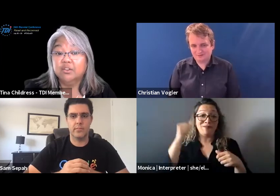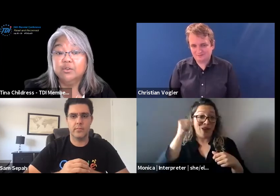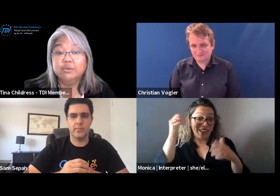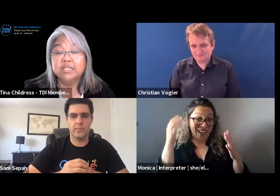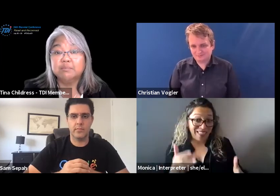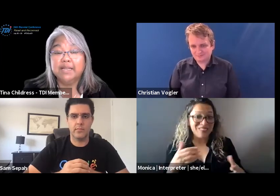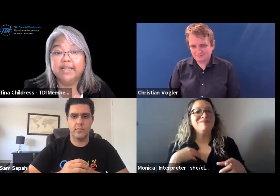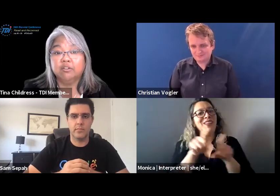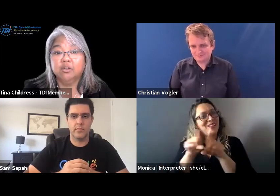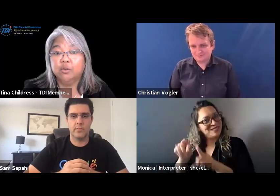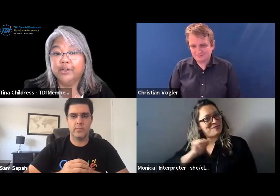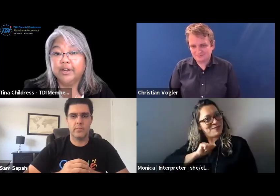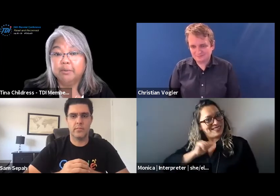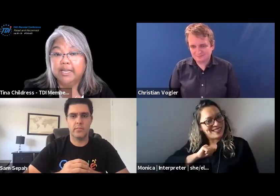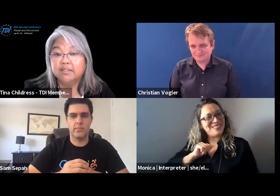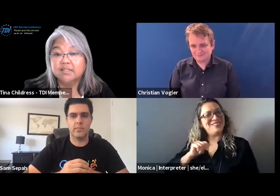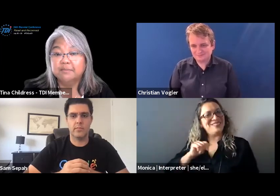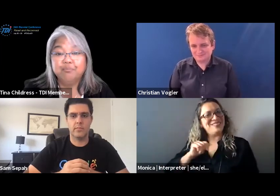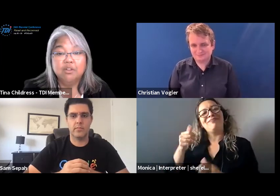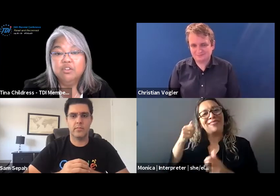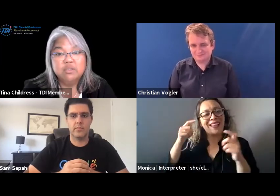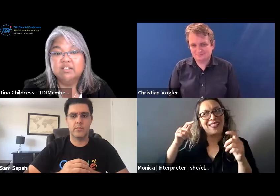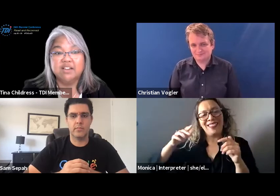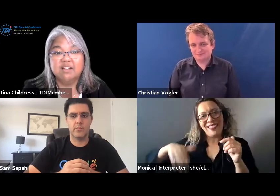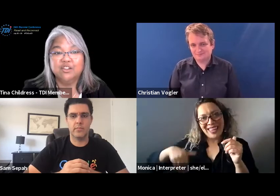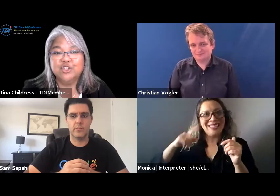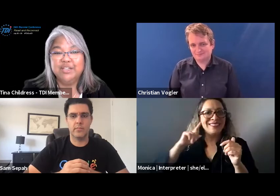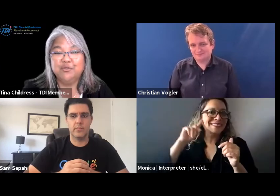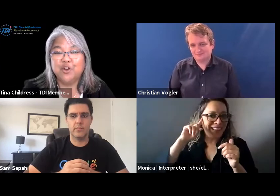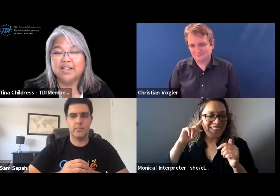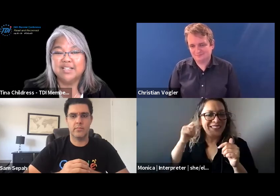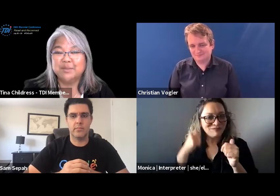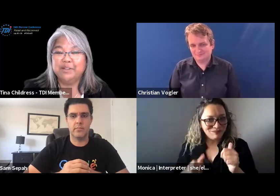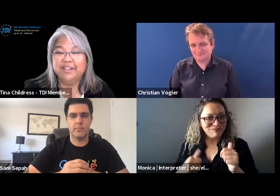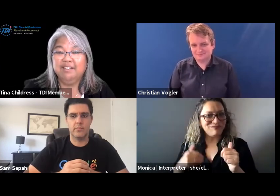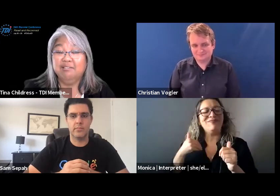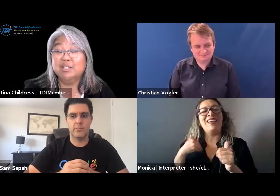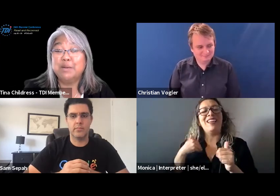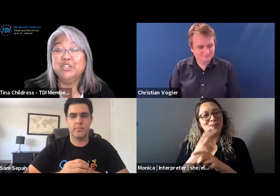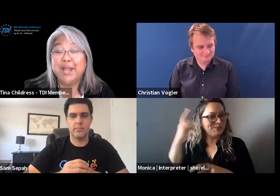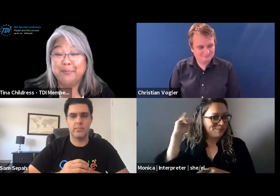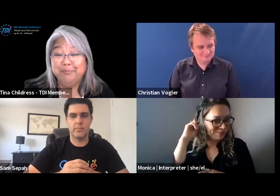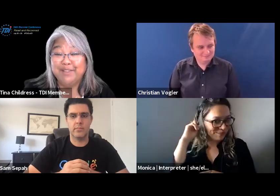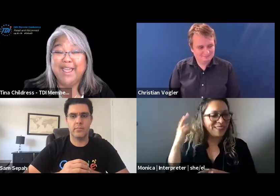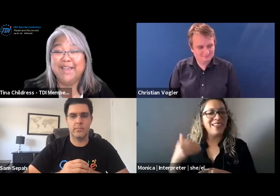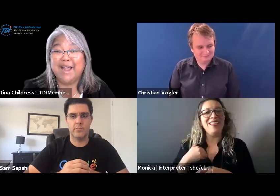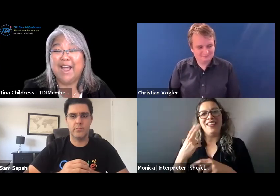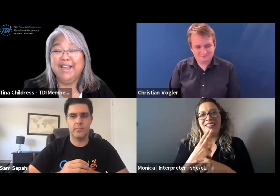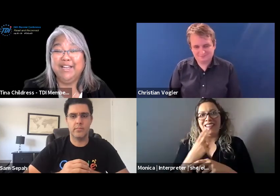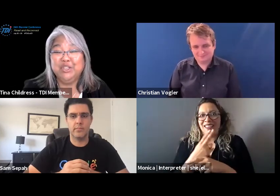who uses bilateral cochlear implants. Using technology for accessibility is my jam, and I